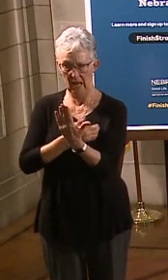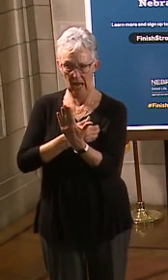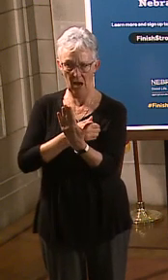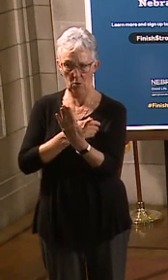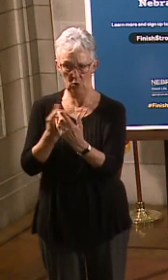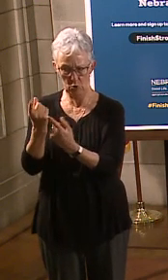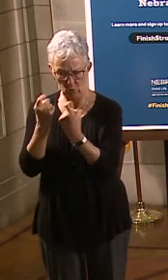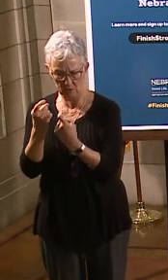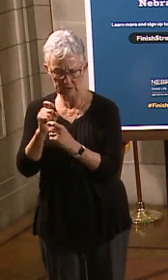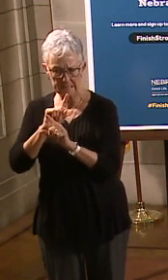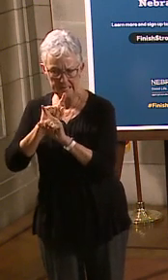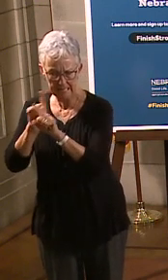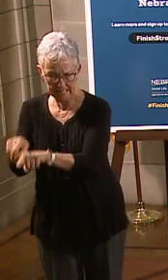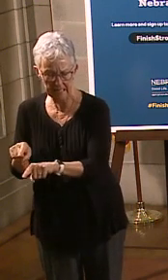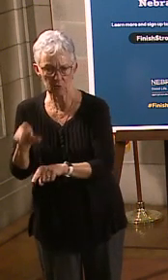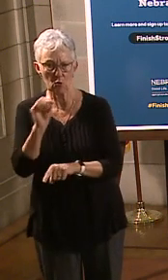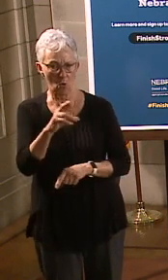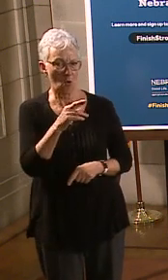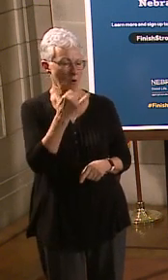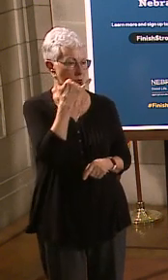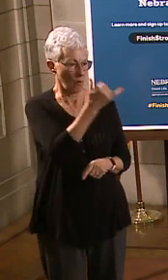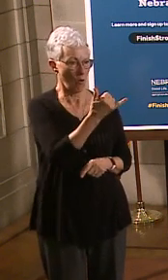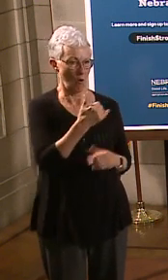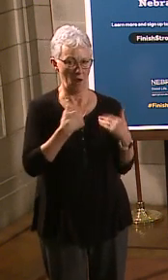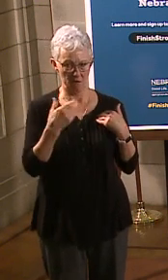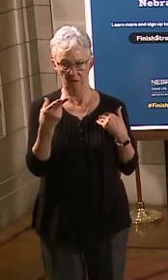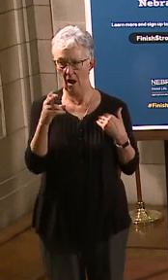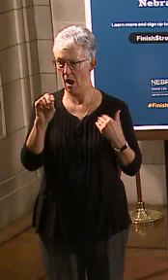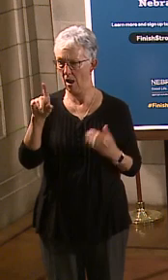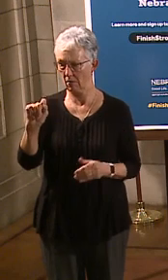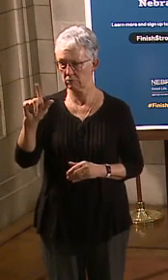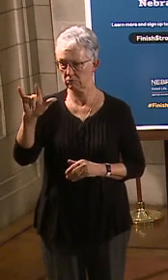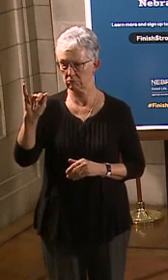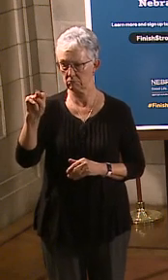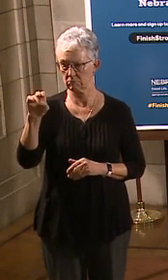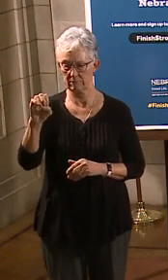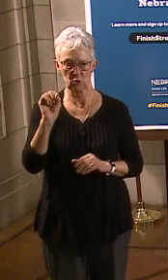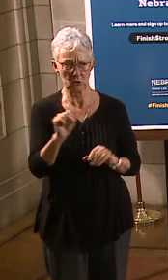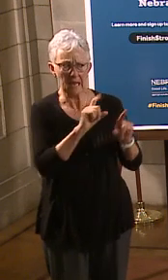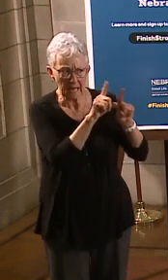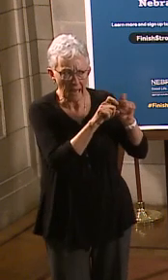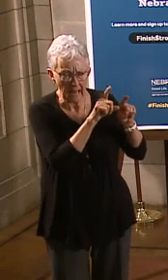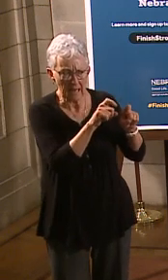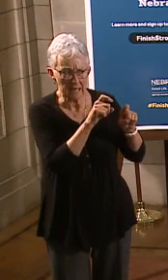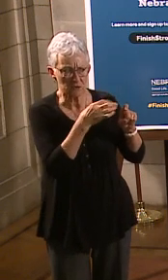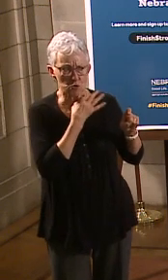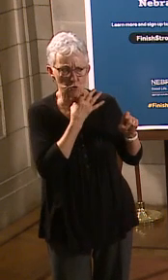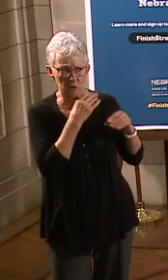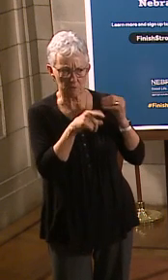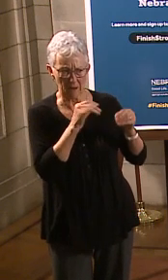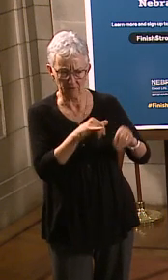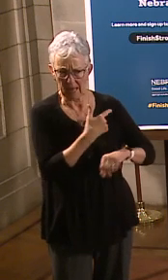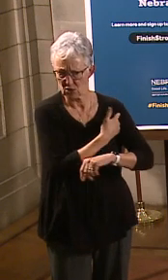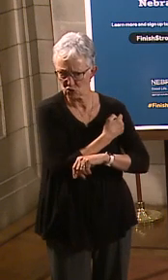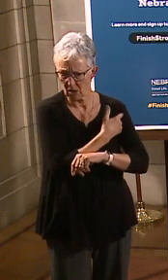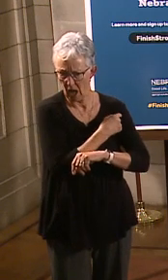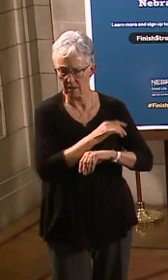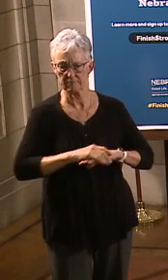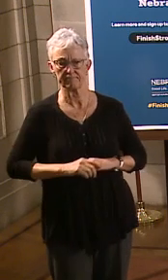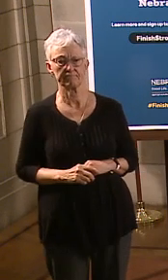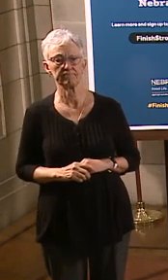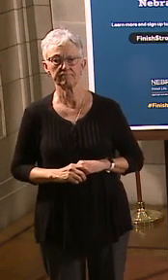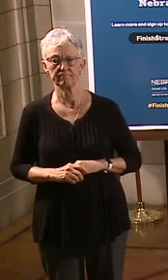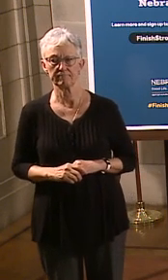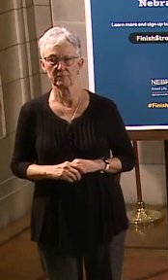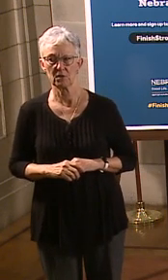assistance registering or get a question answered. We also have the registration site in Spanish, so what you can do is go to the